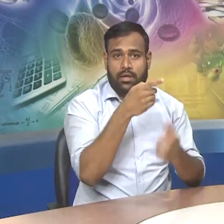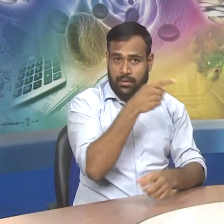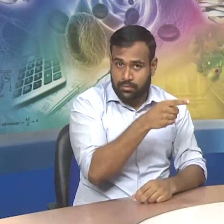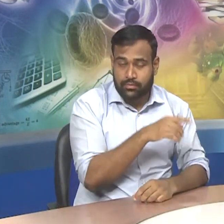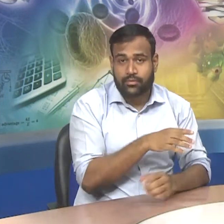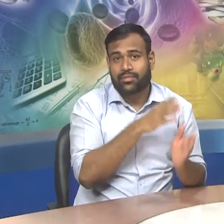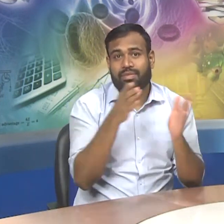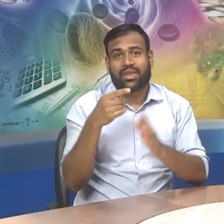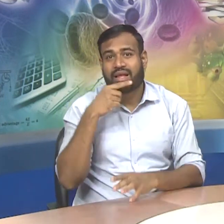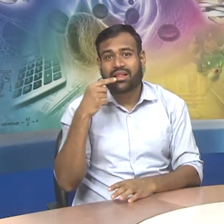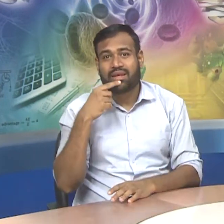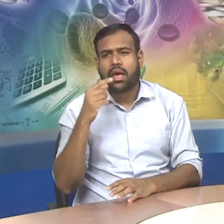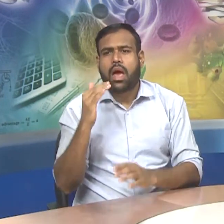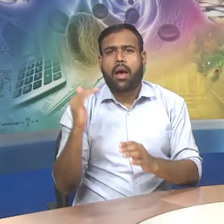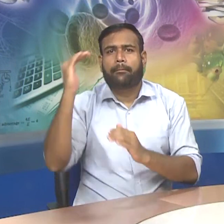government.